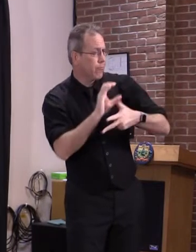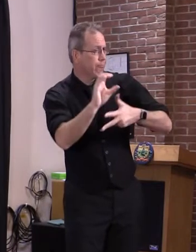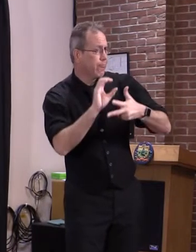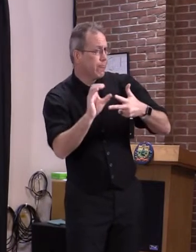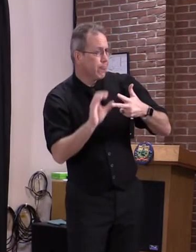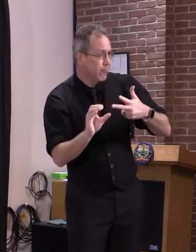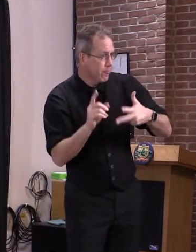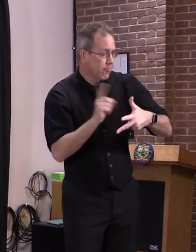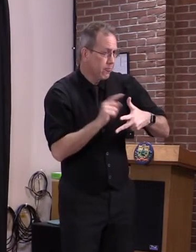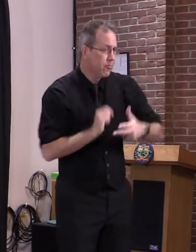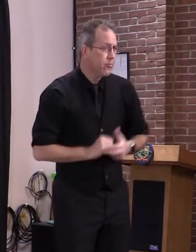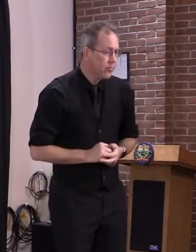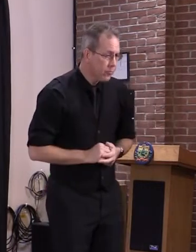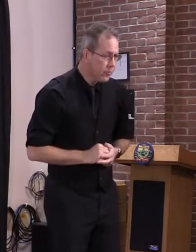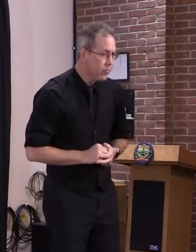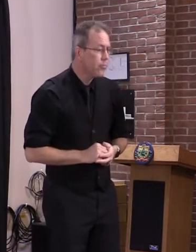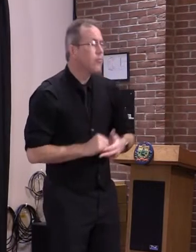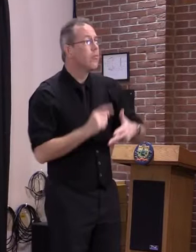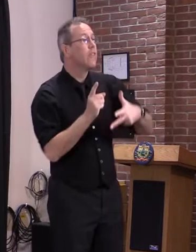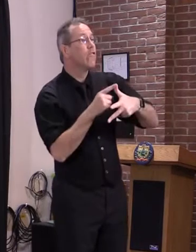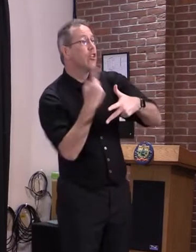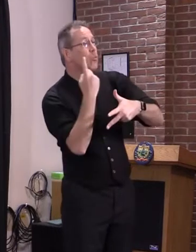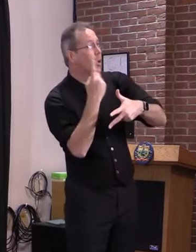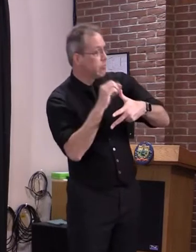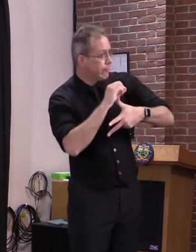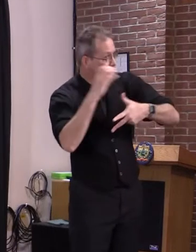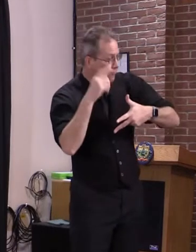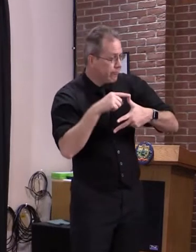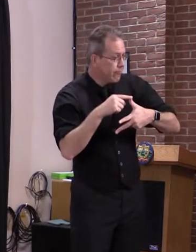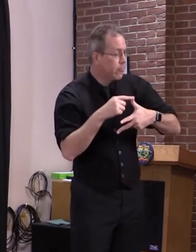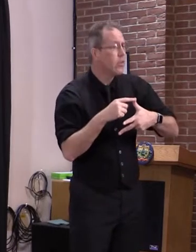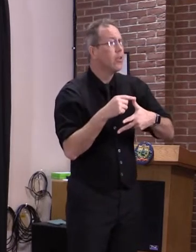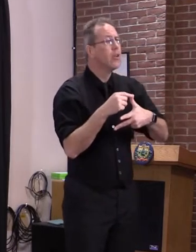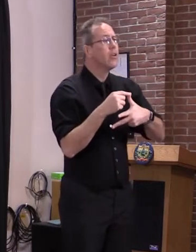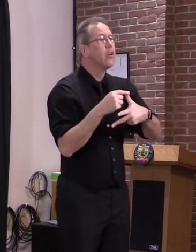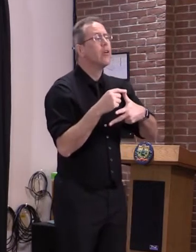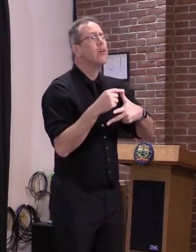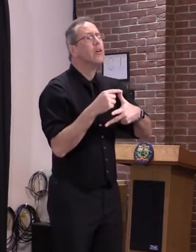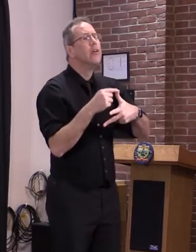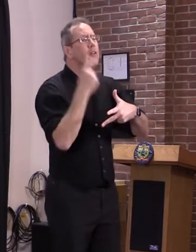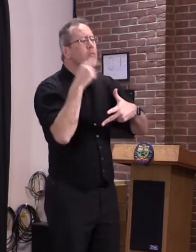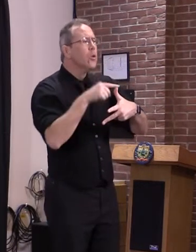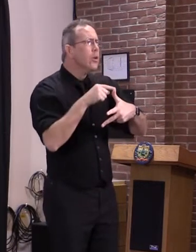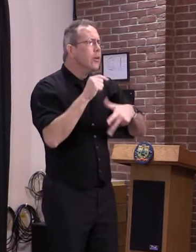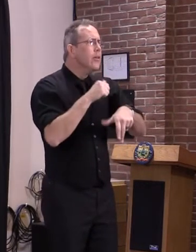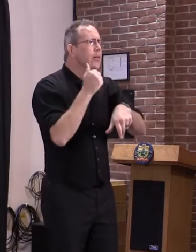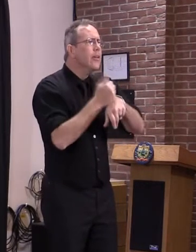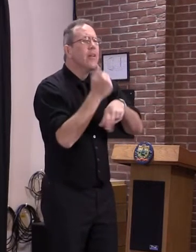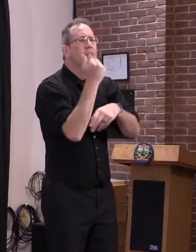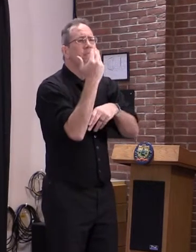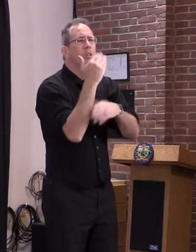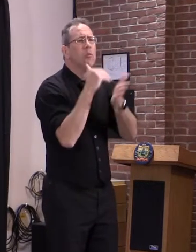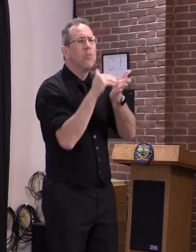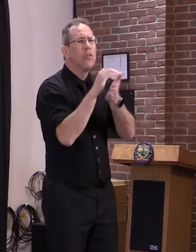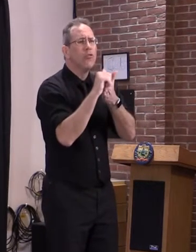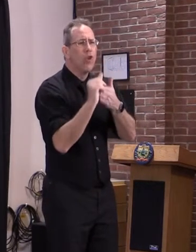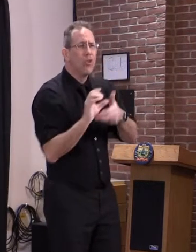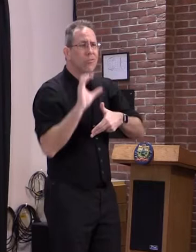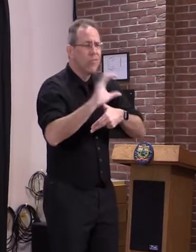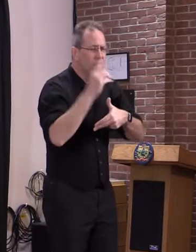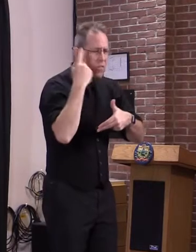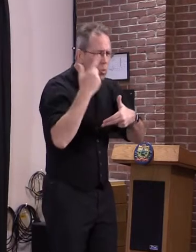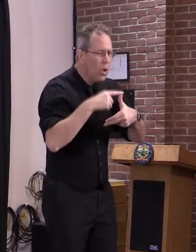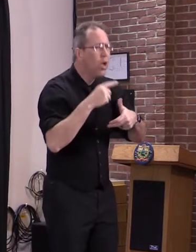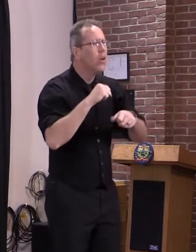funds. The first priority would be to establish a $15 million fund to create a CTE construction